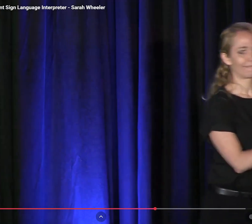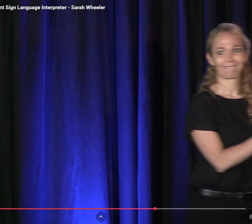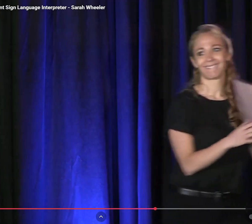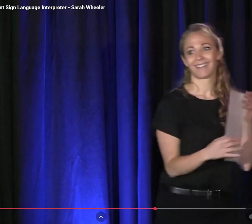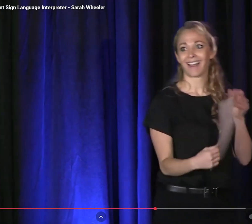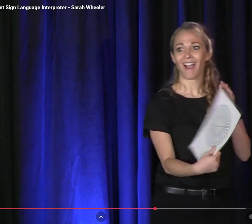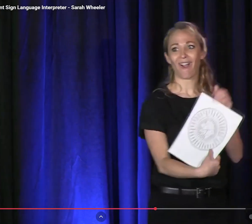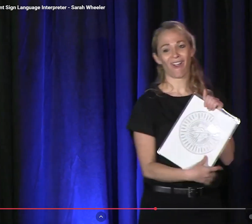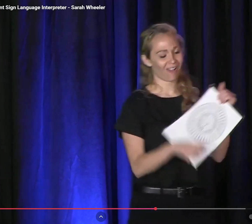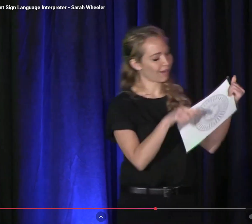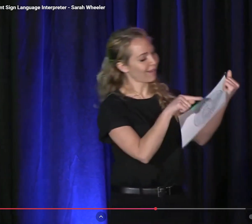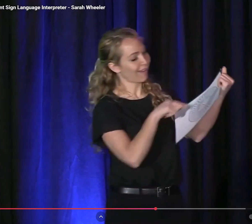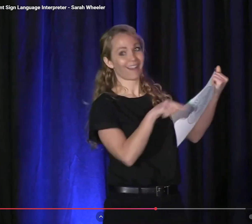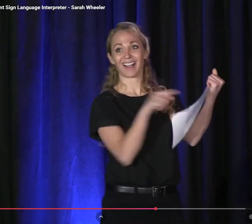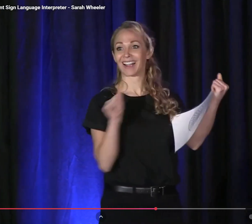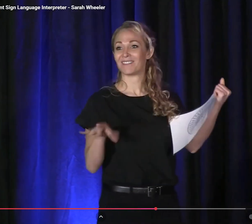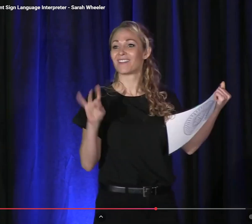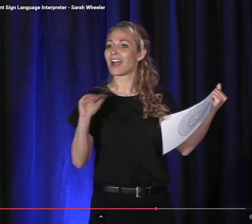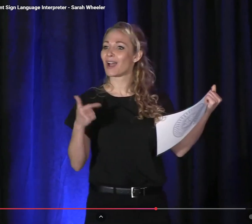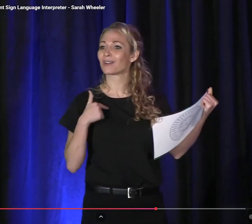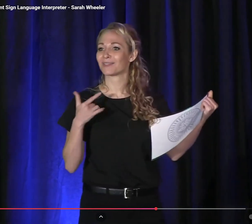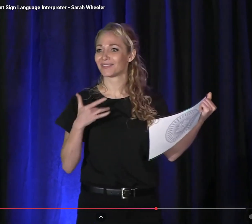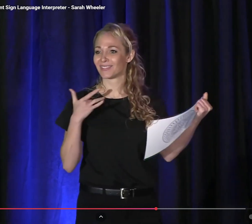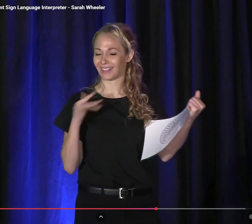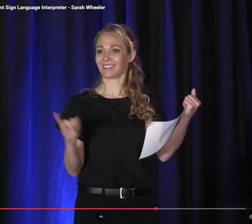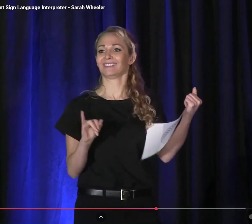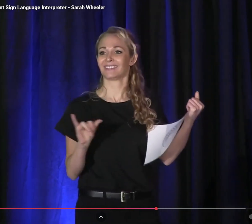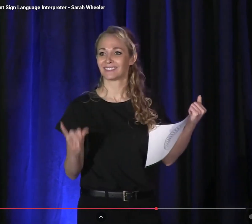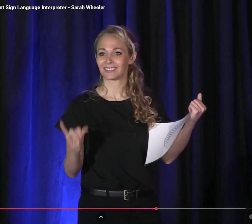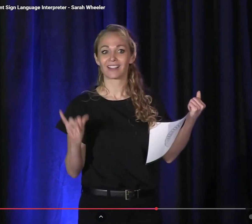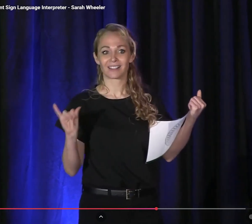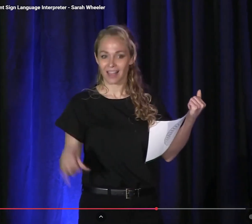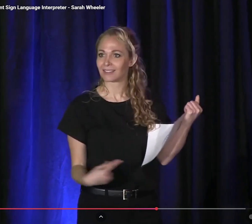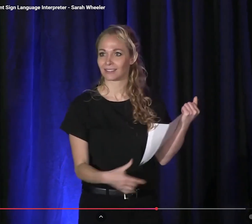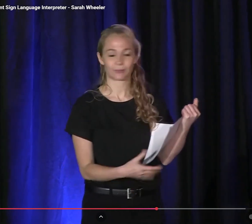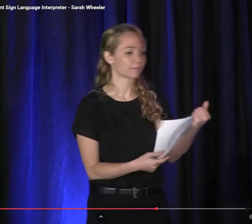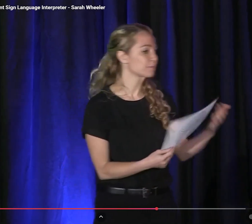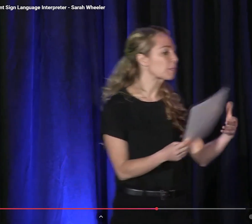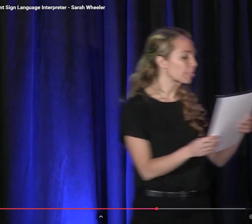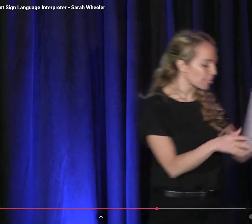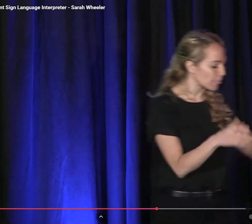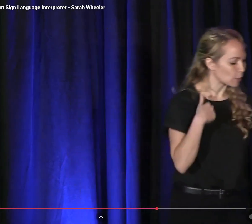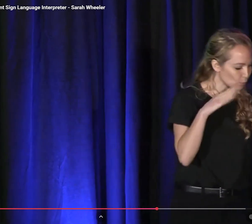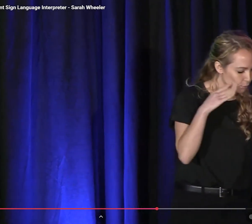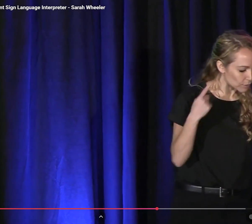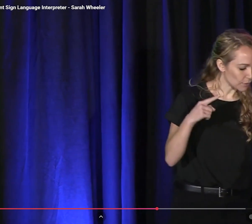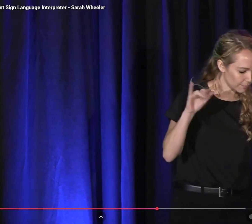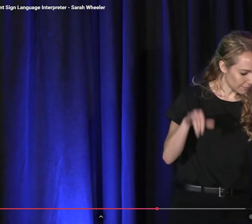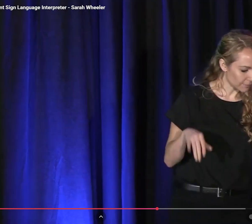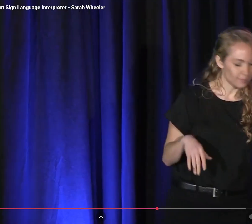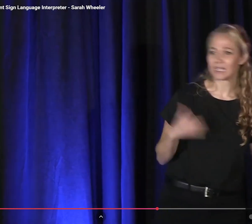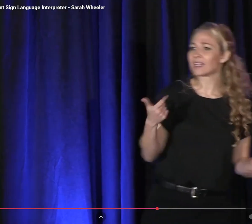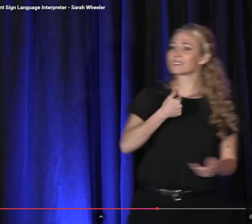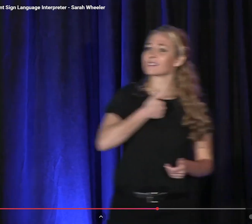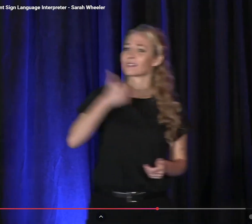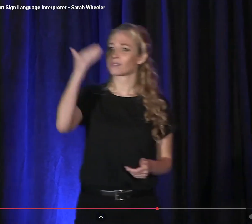I have this whole wheel of emotions I can pick from to see, and I can describe how I feel and label it.